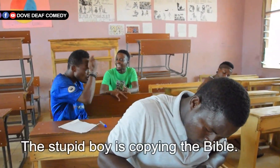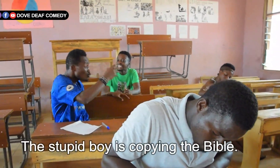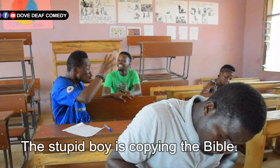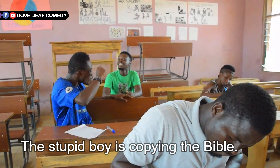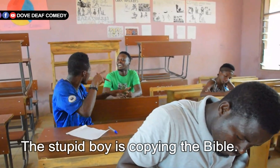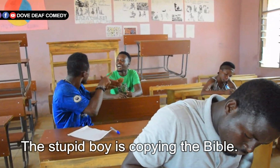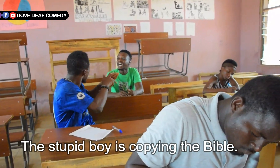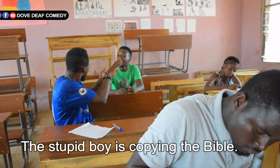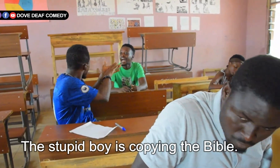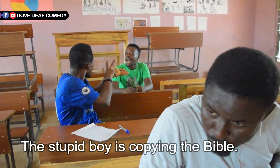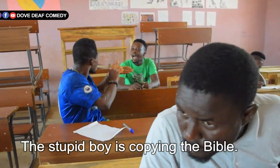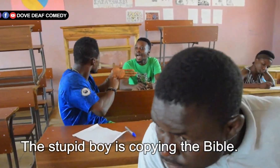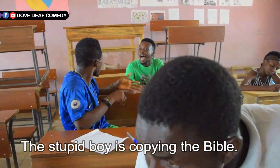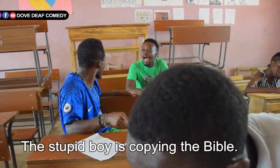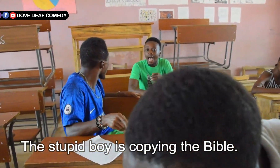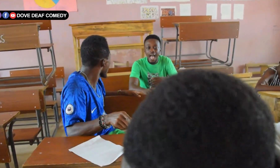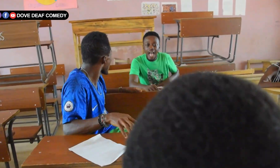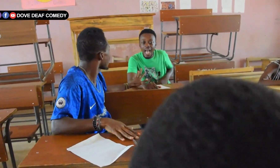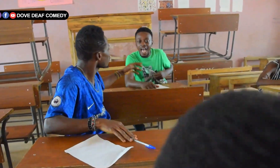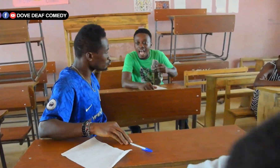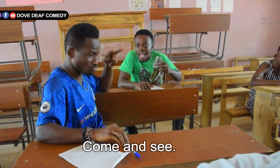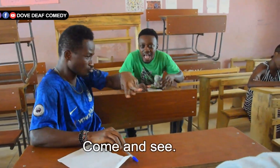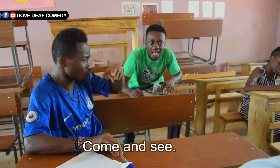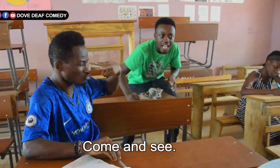The stupid boy is copying the Bible. Come and see.